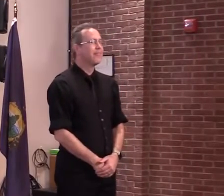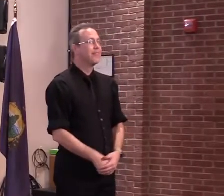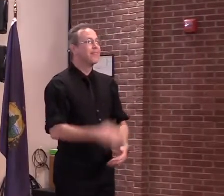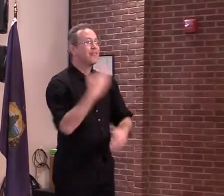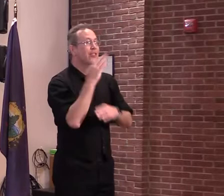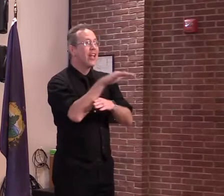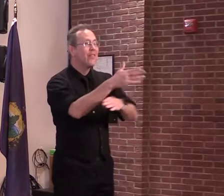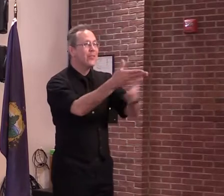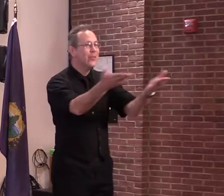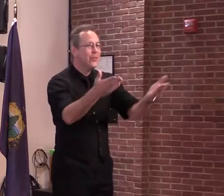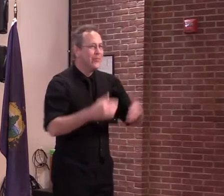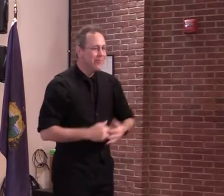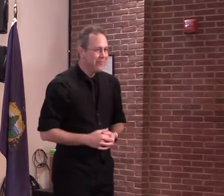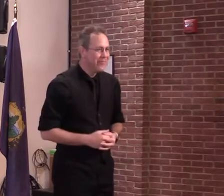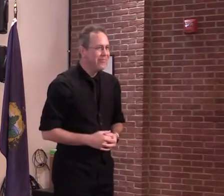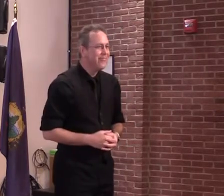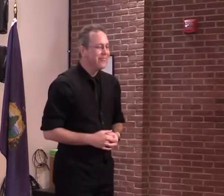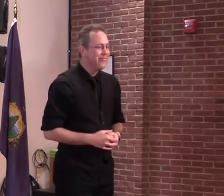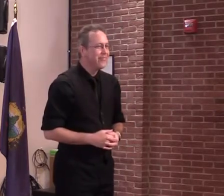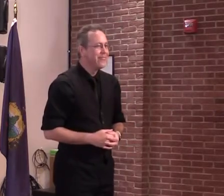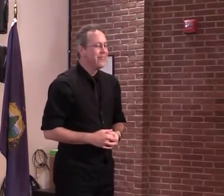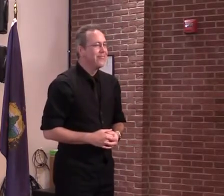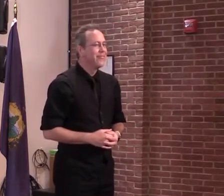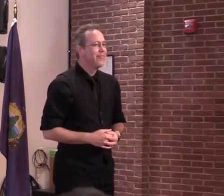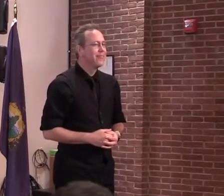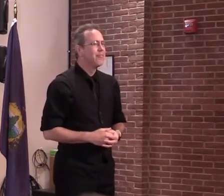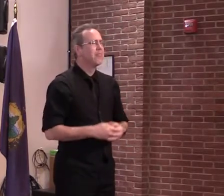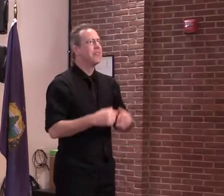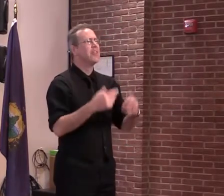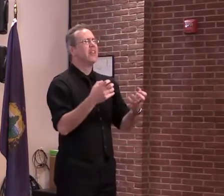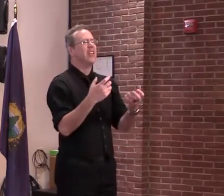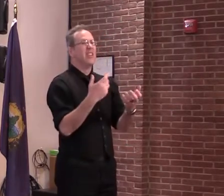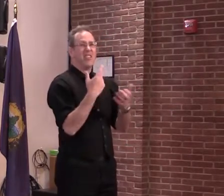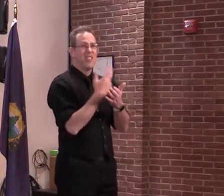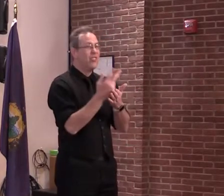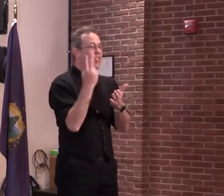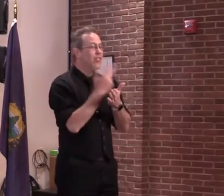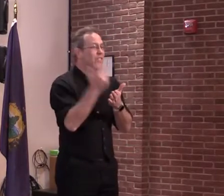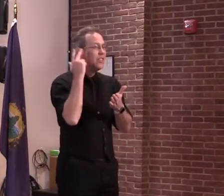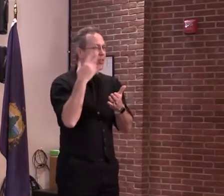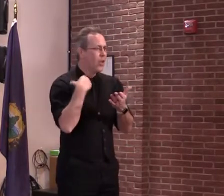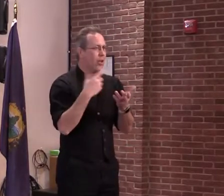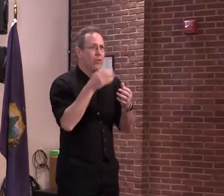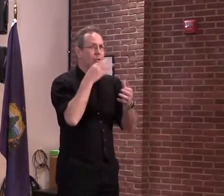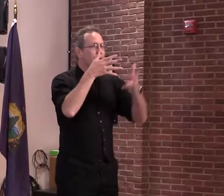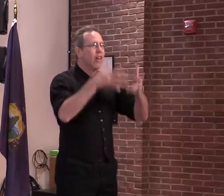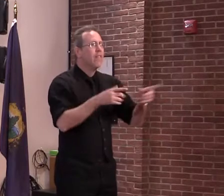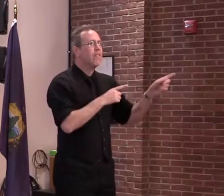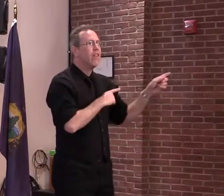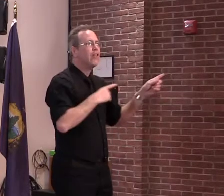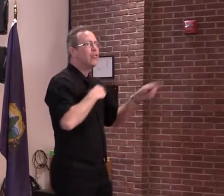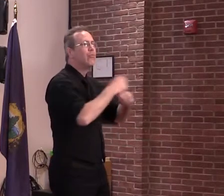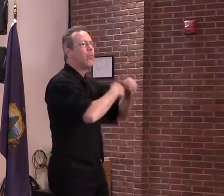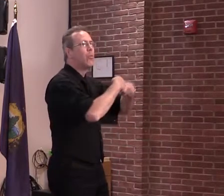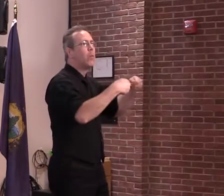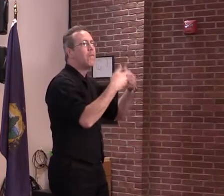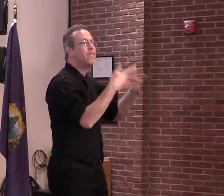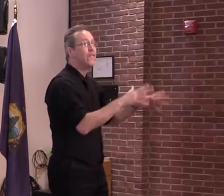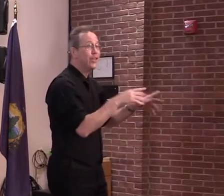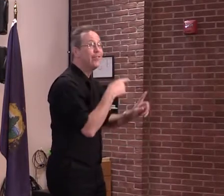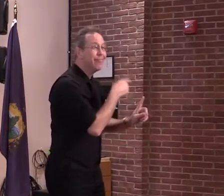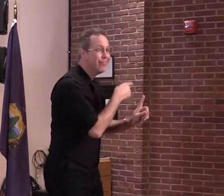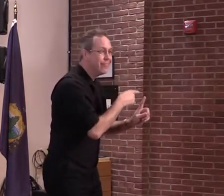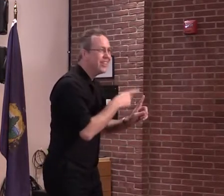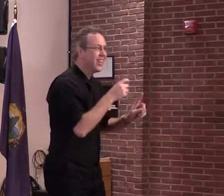Good afternoon, everyone. With just 3 or 4 weeks left in the legislative session and the Senate Appropriations Committee finishing